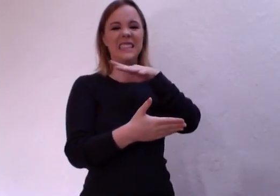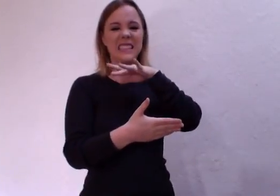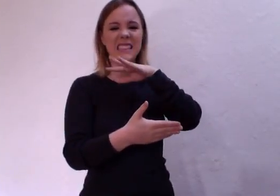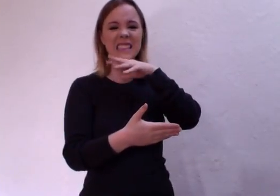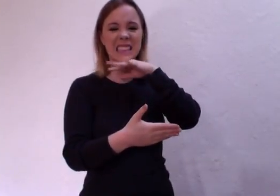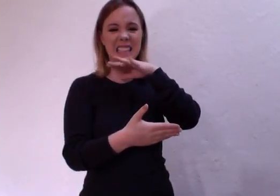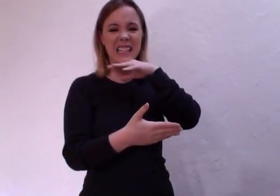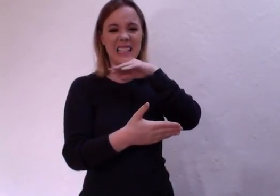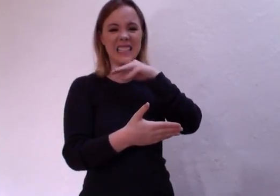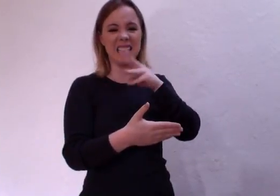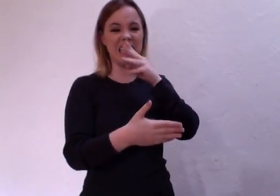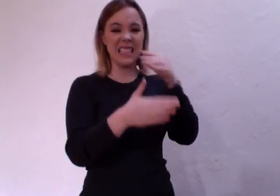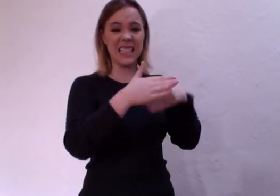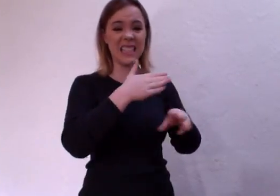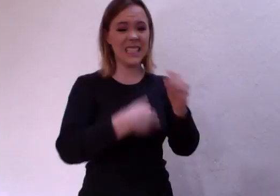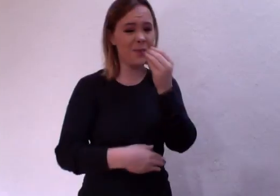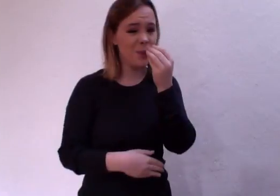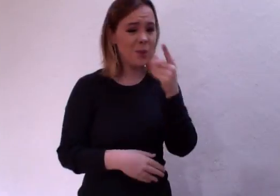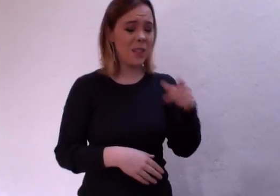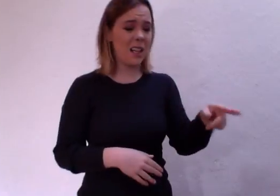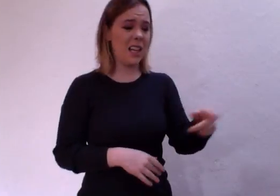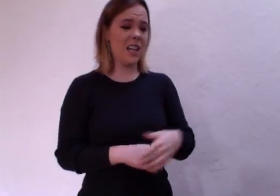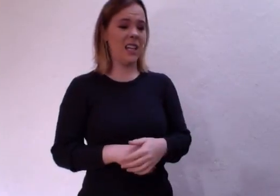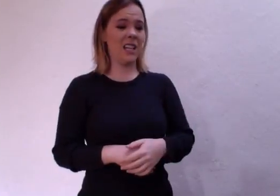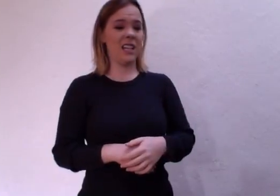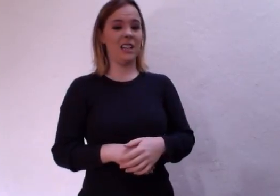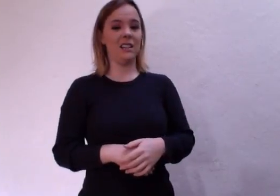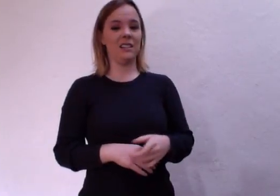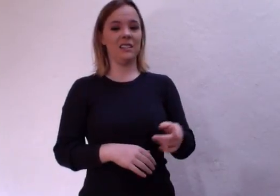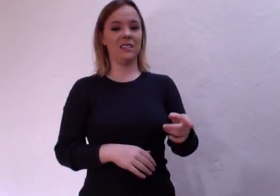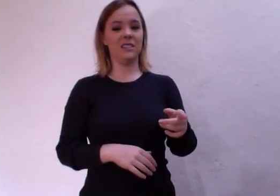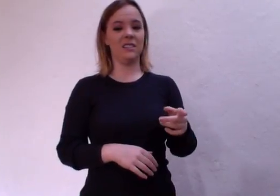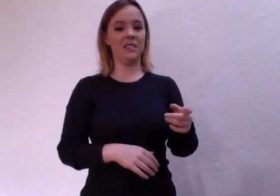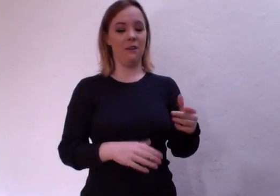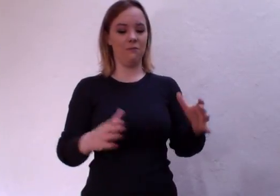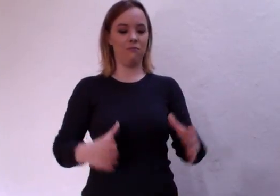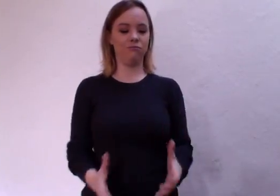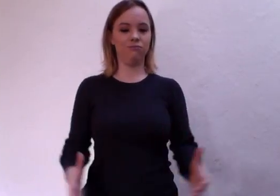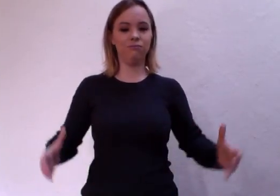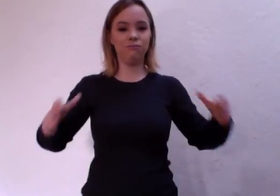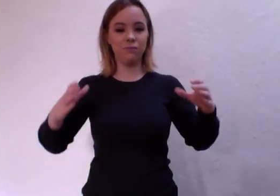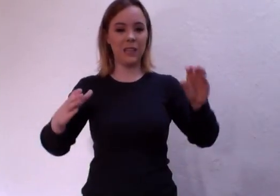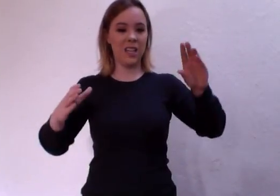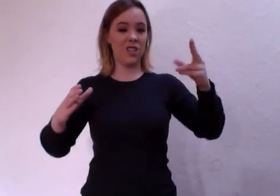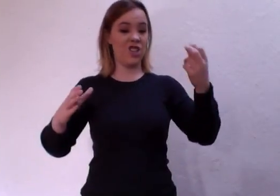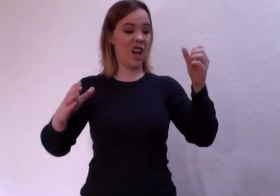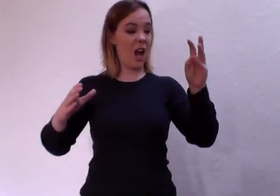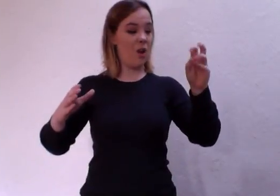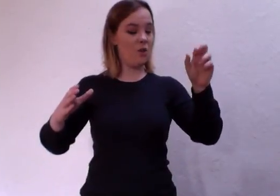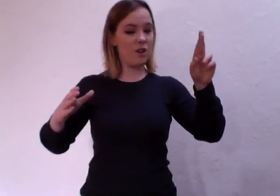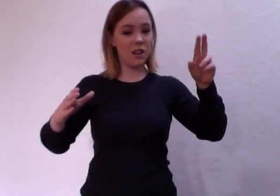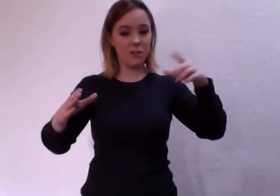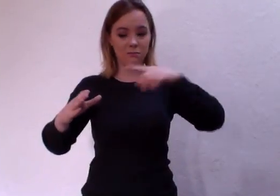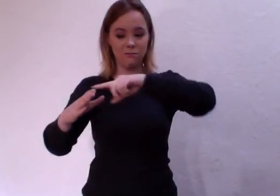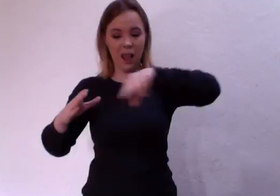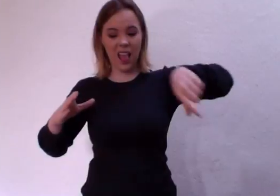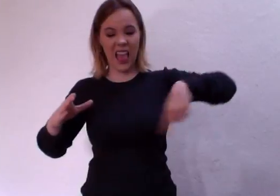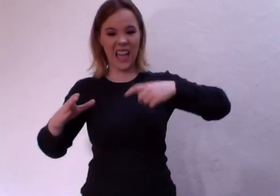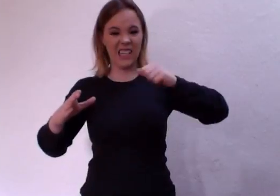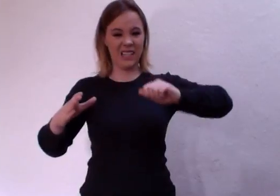ever. You have to scrub out chowder pots, which is chowder, which is disgusting when it's hot and delicious.